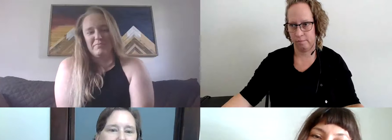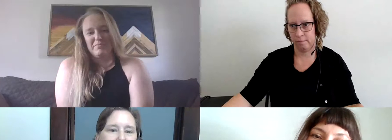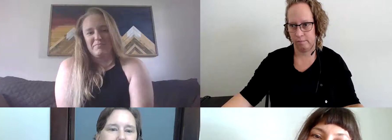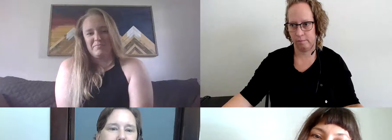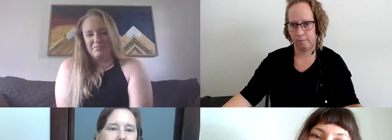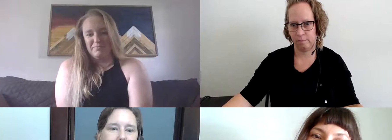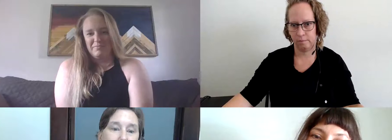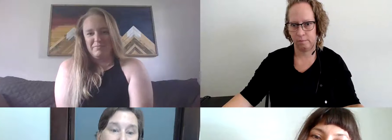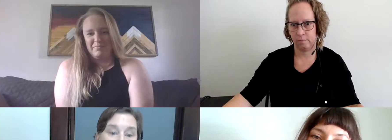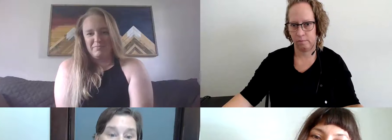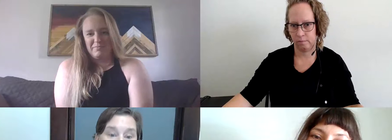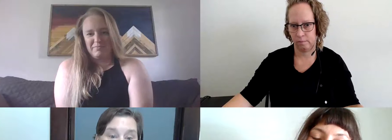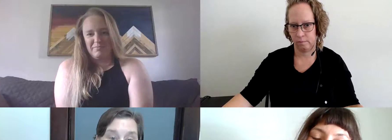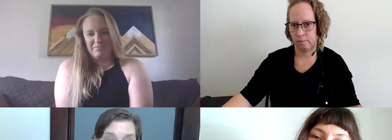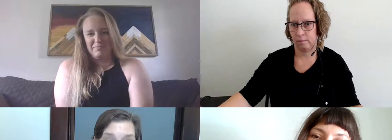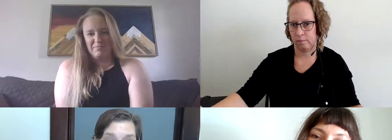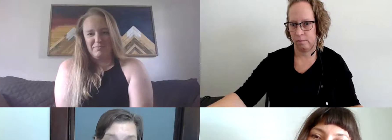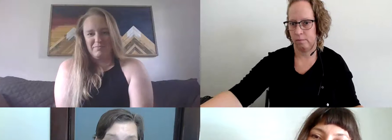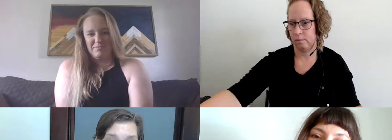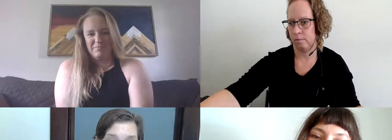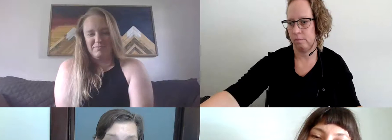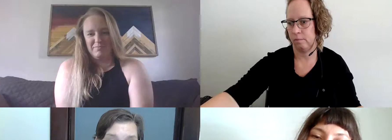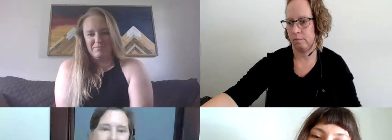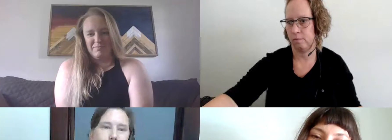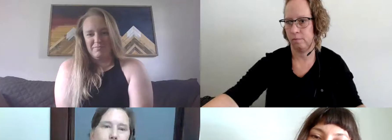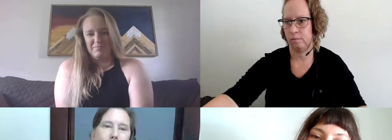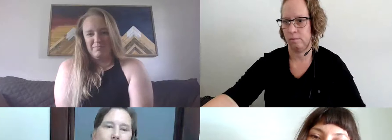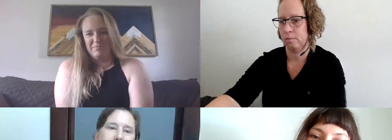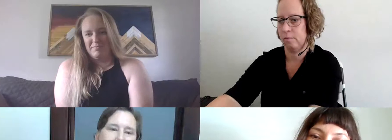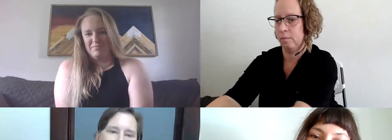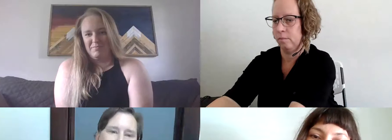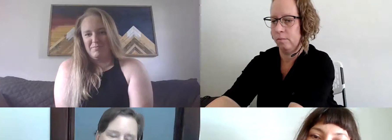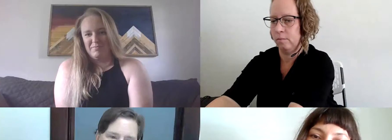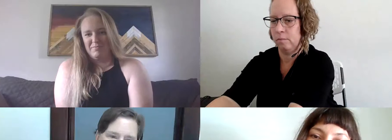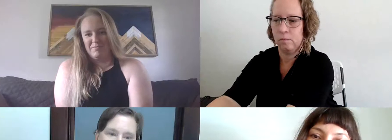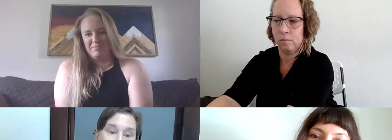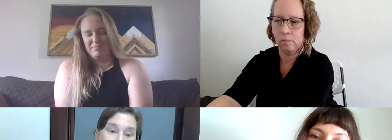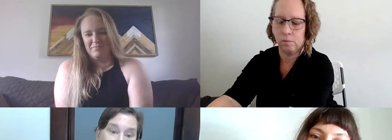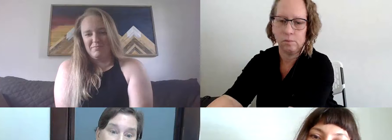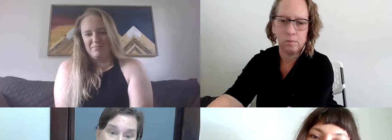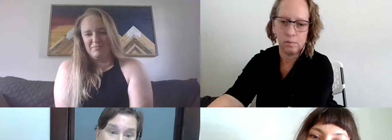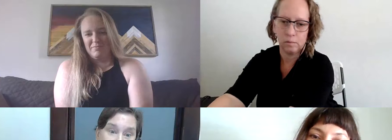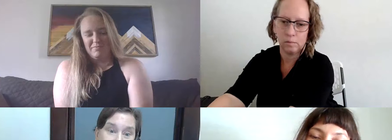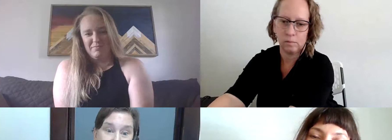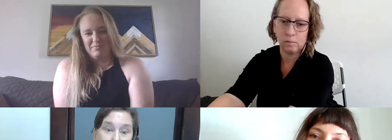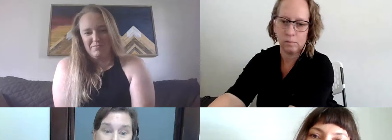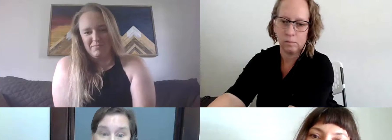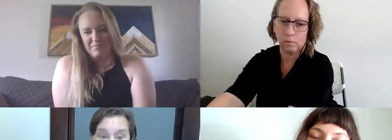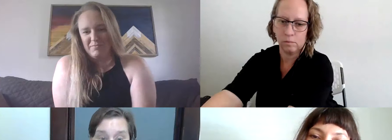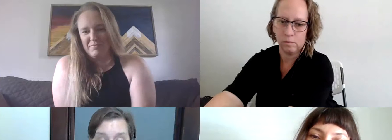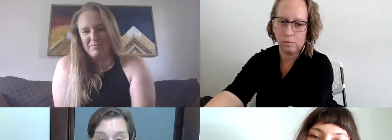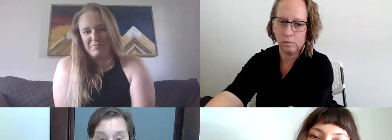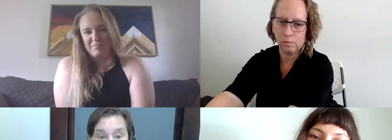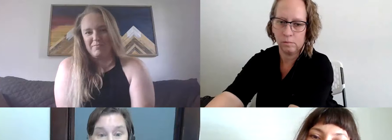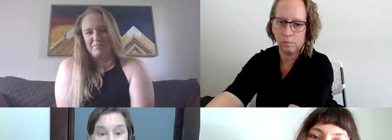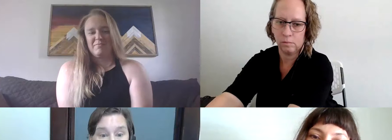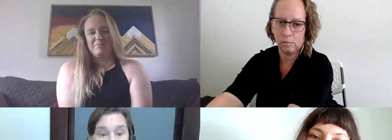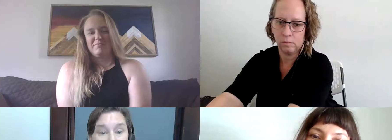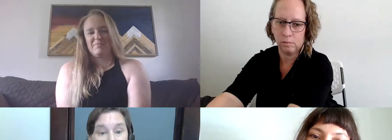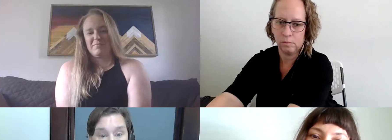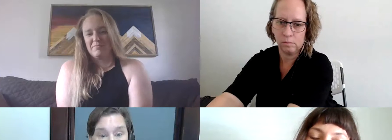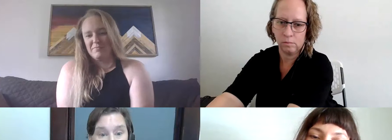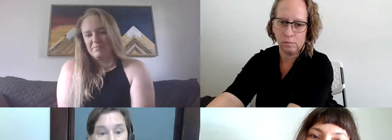Fed Relay has 6 different types of relay services, and people often get confused. When they hear Fed Relay, they think it's one thing, but it's